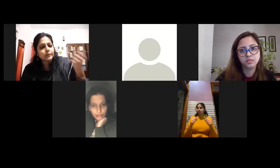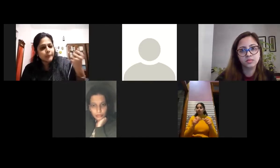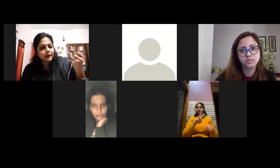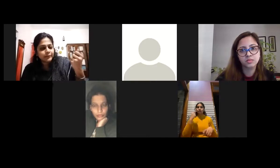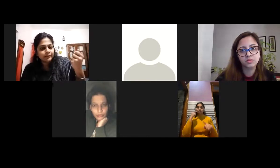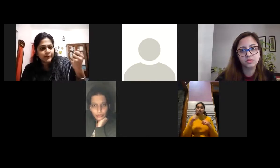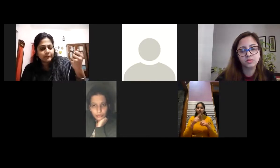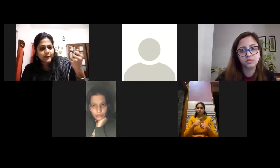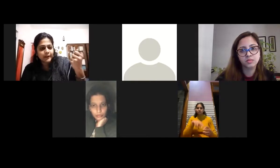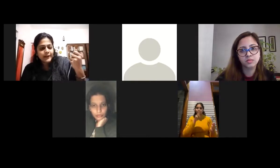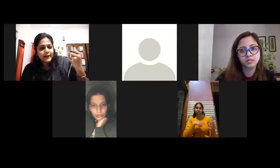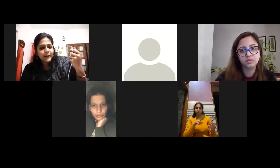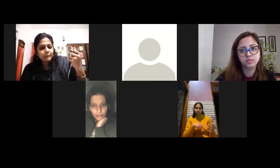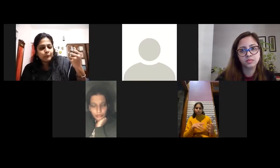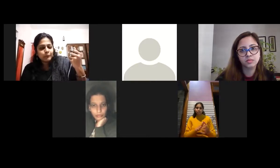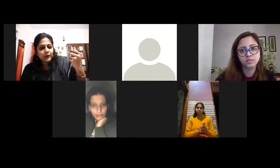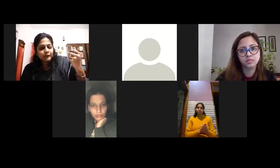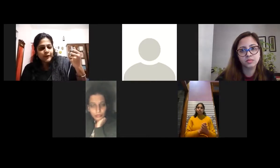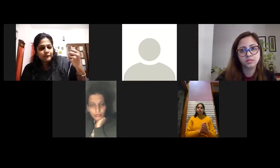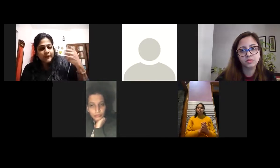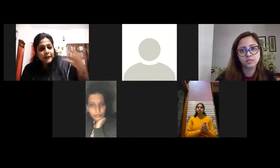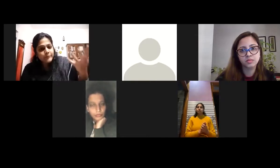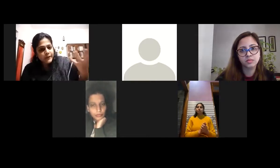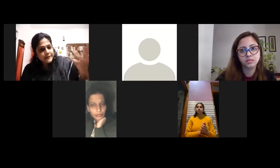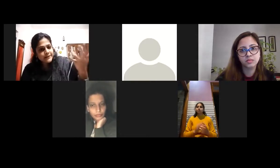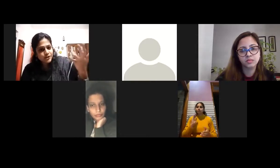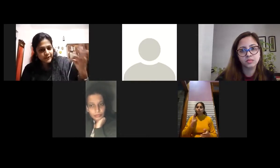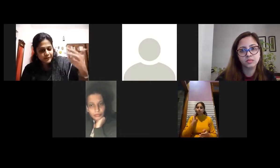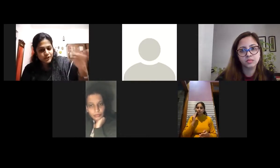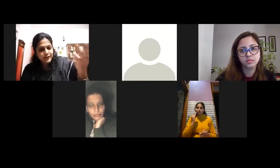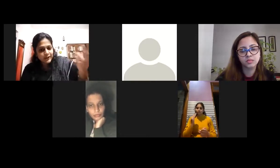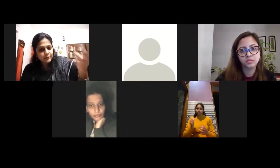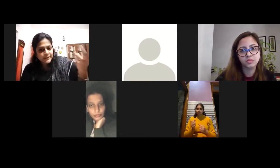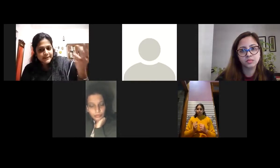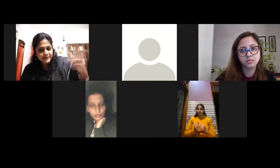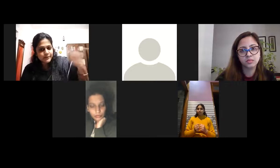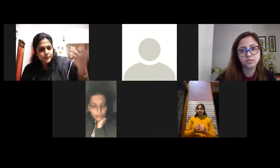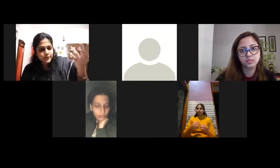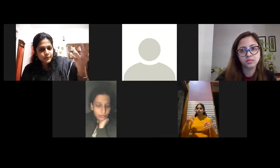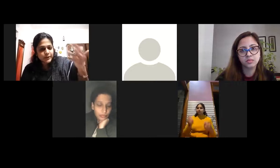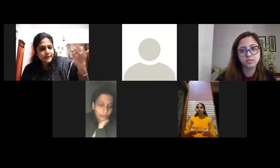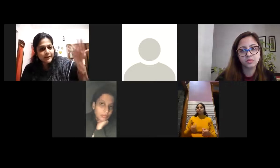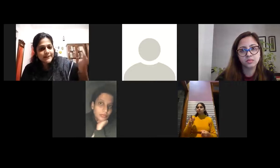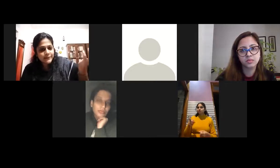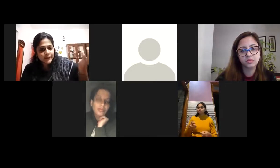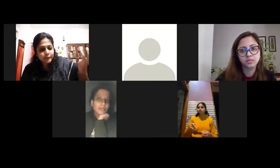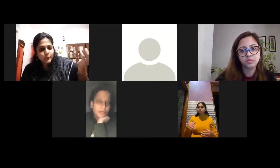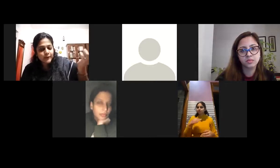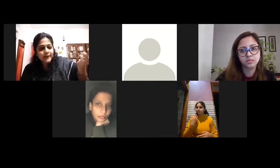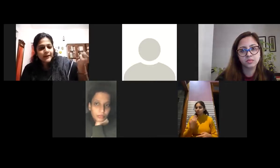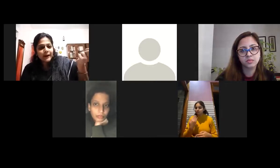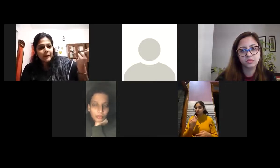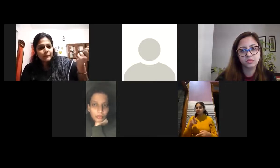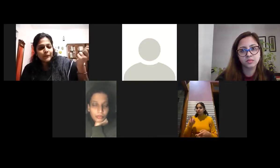so remarkably well, where when he embraces Jane, when she encounters him subsequent to her returning as the wealthy